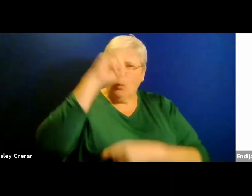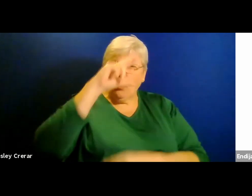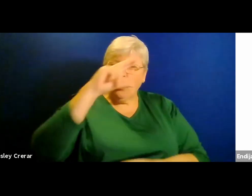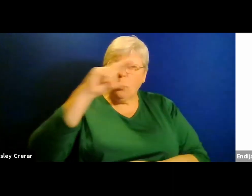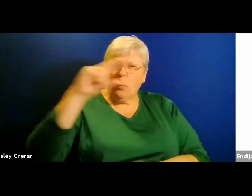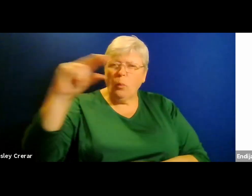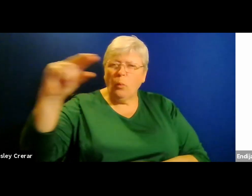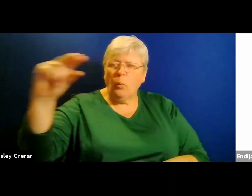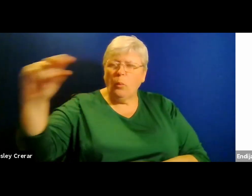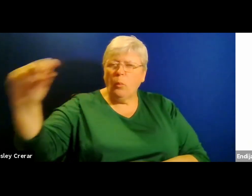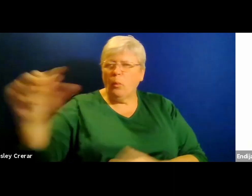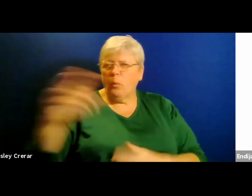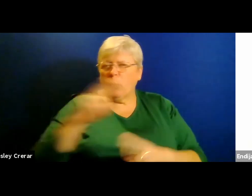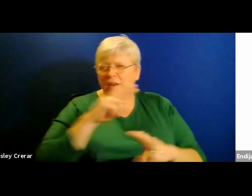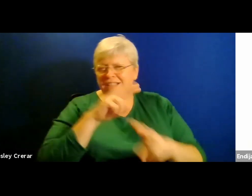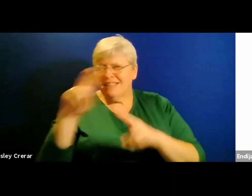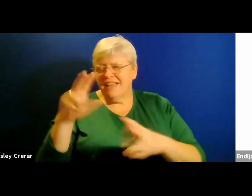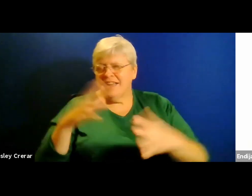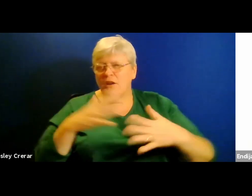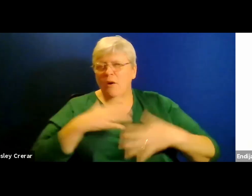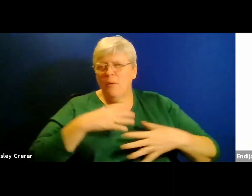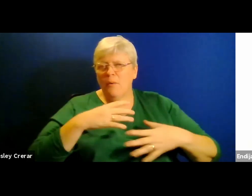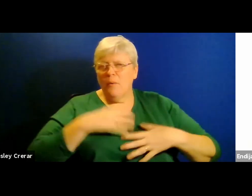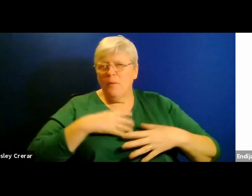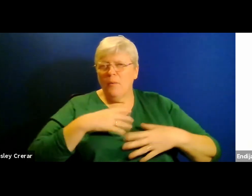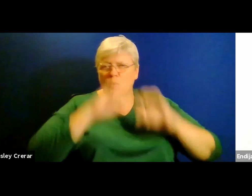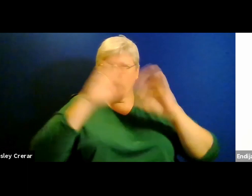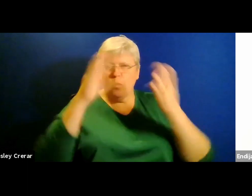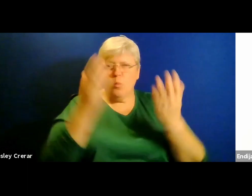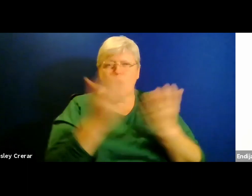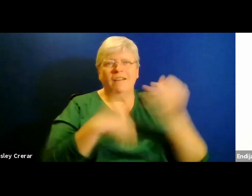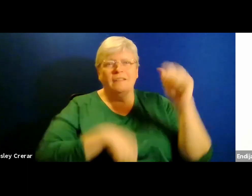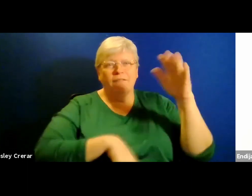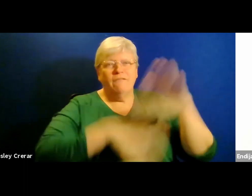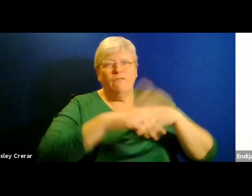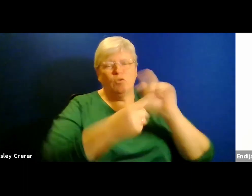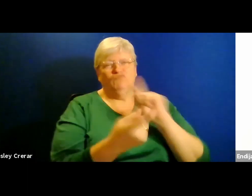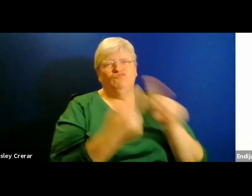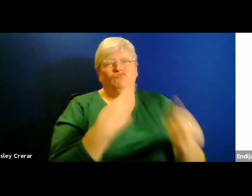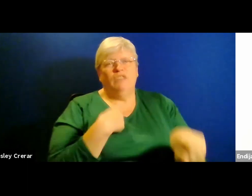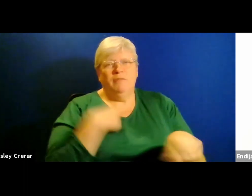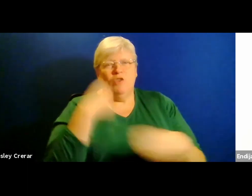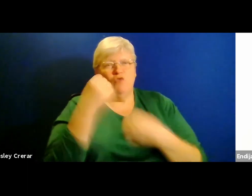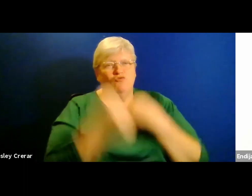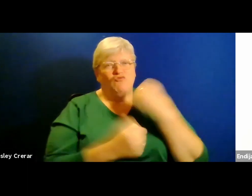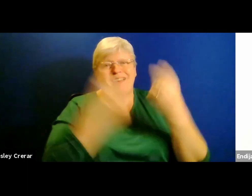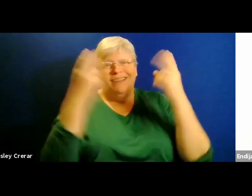her breathless. The world is full of reverb. Deer run and die like kings long before kings.